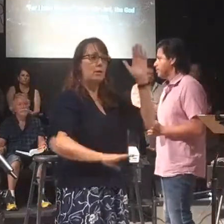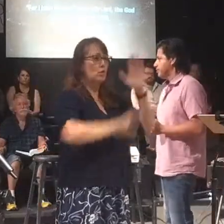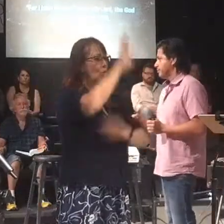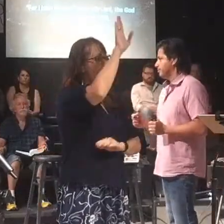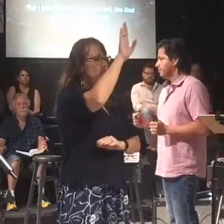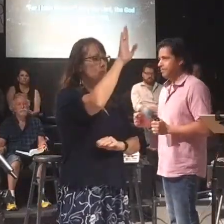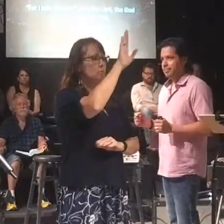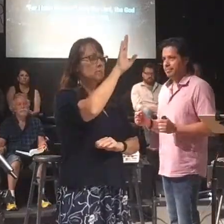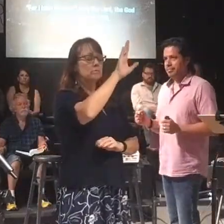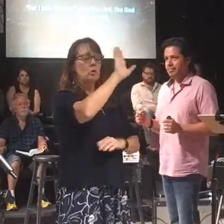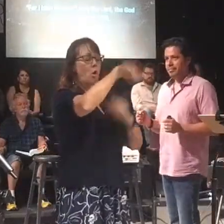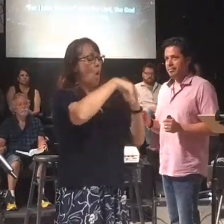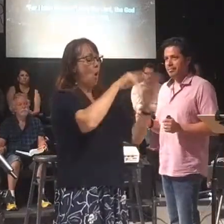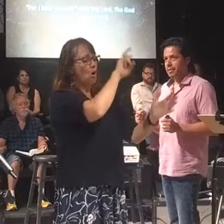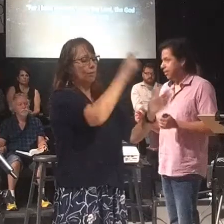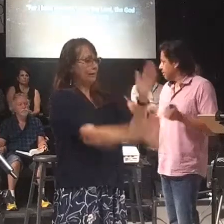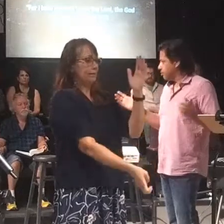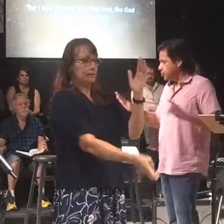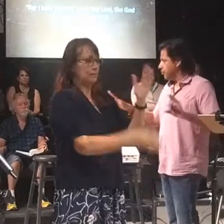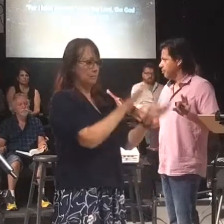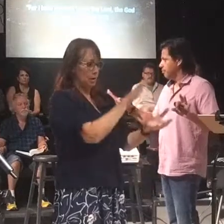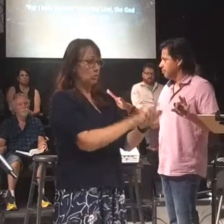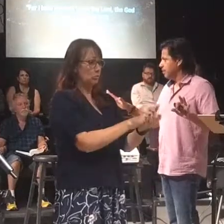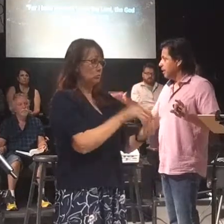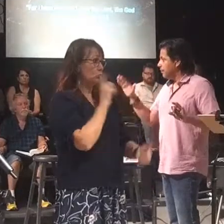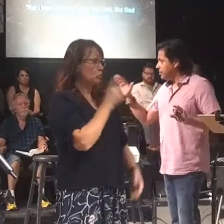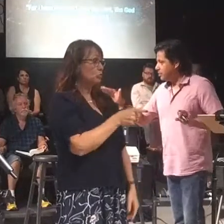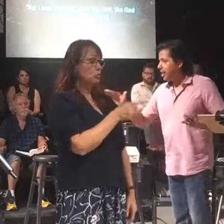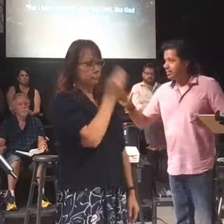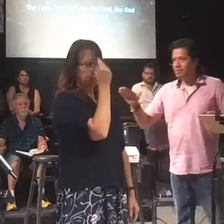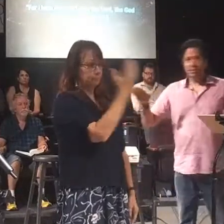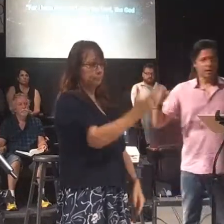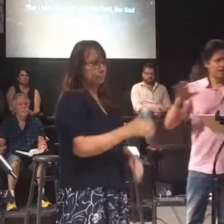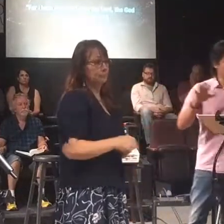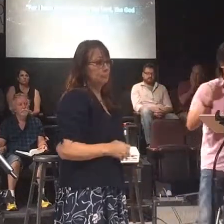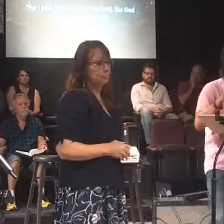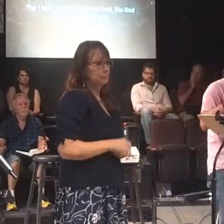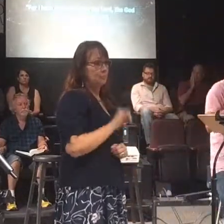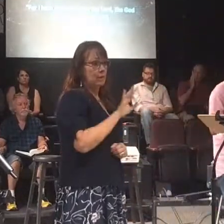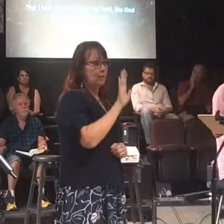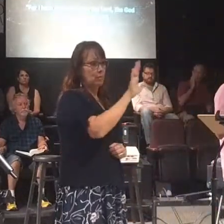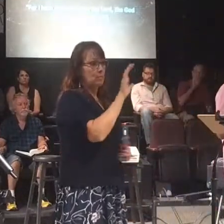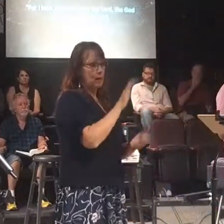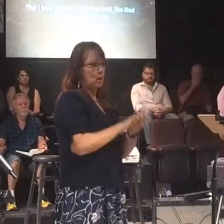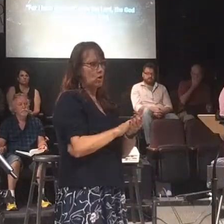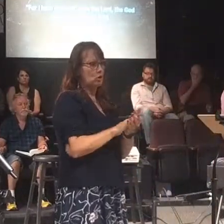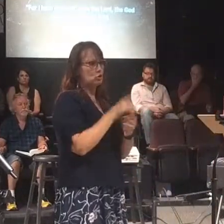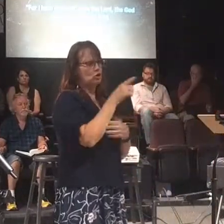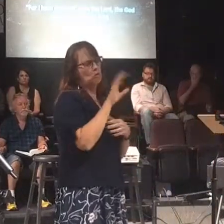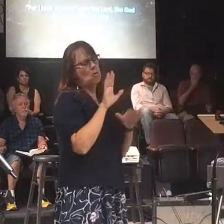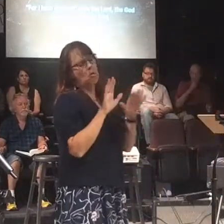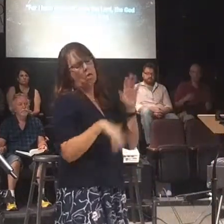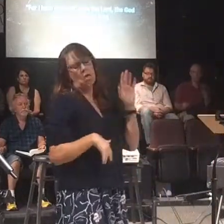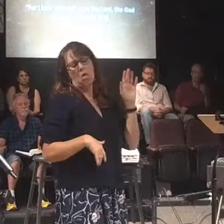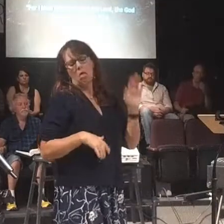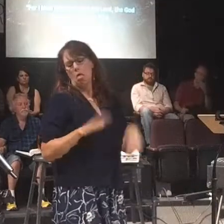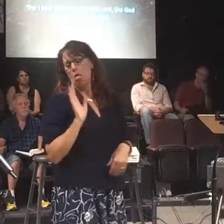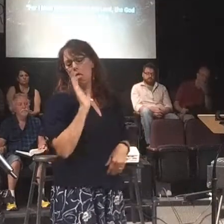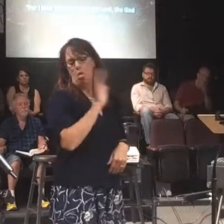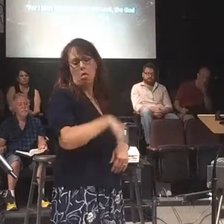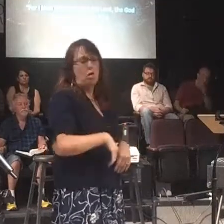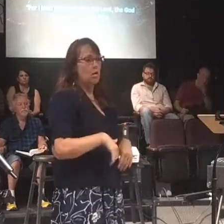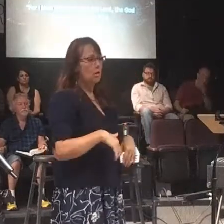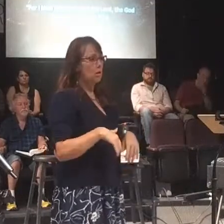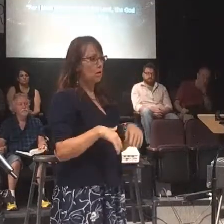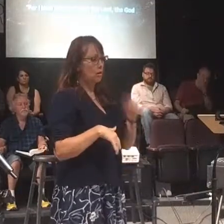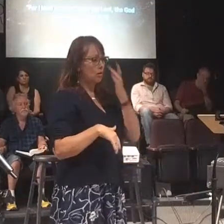all-in marriage. It's true. If you're not all in your marriage, you're